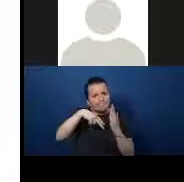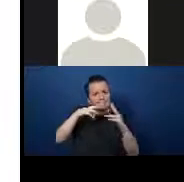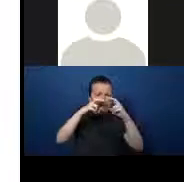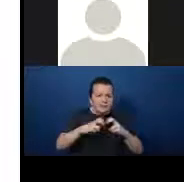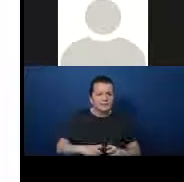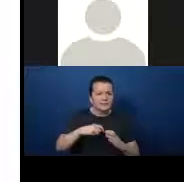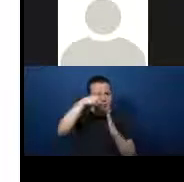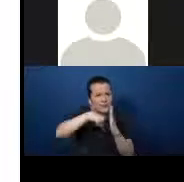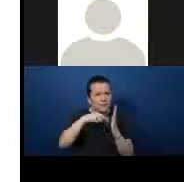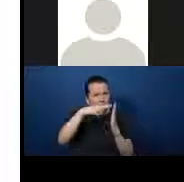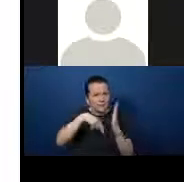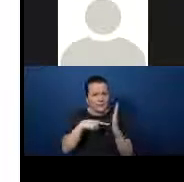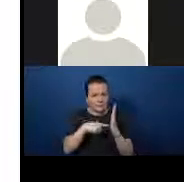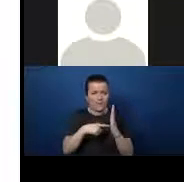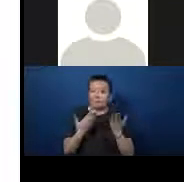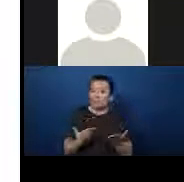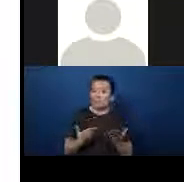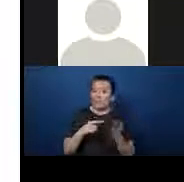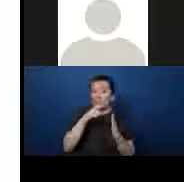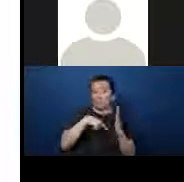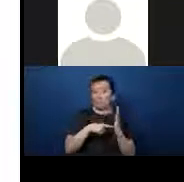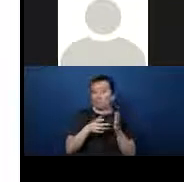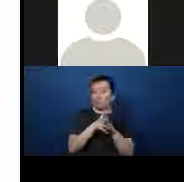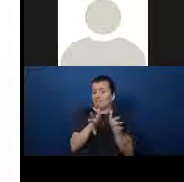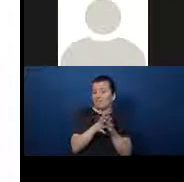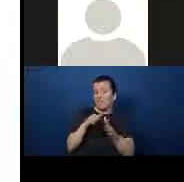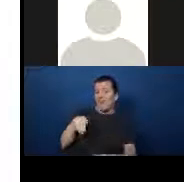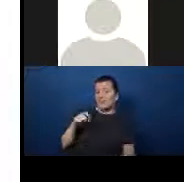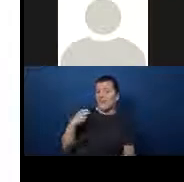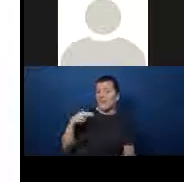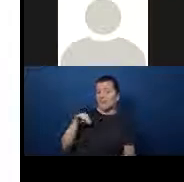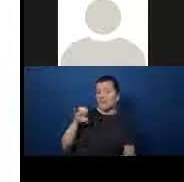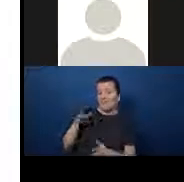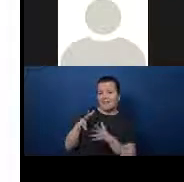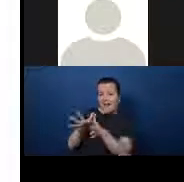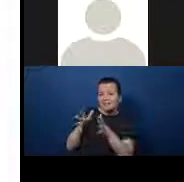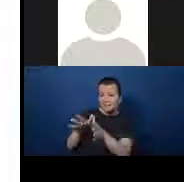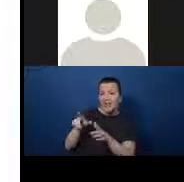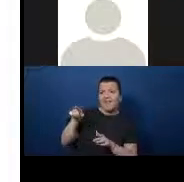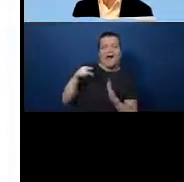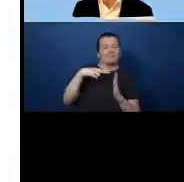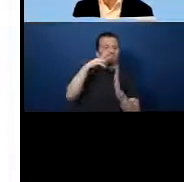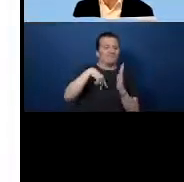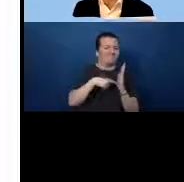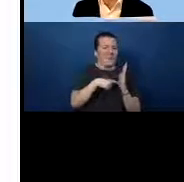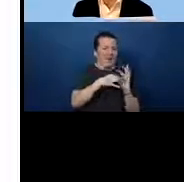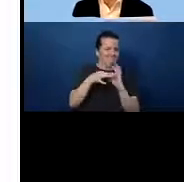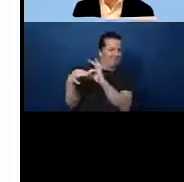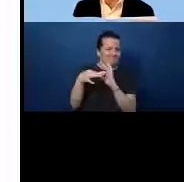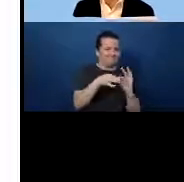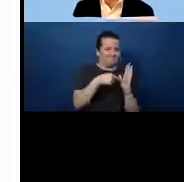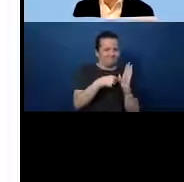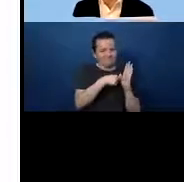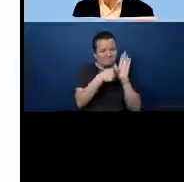that was presented by Megan, especially by Megan, and also the qualitative data that was presented by Shishin.